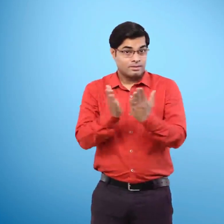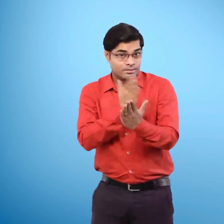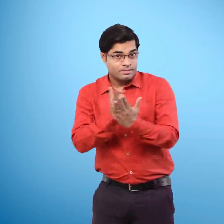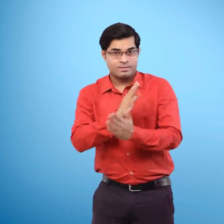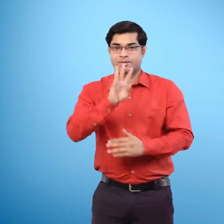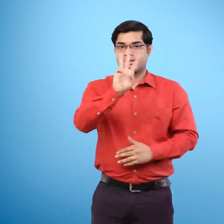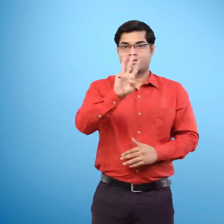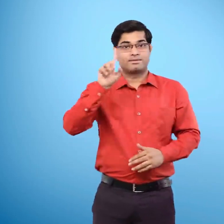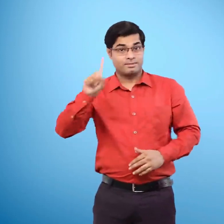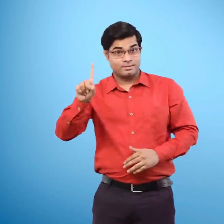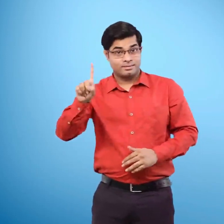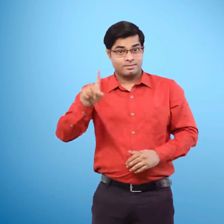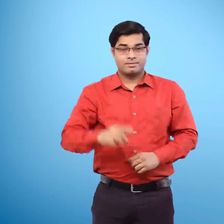Page number 31.